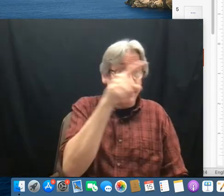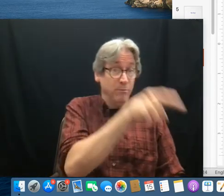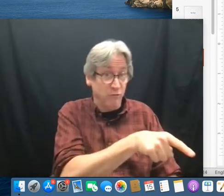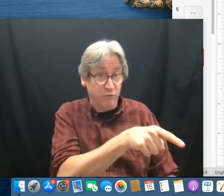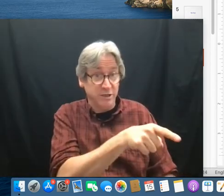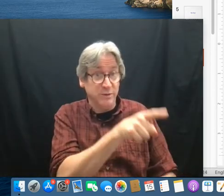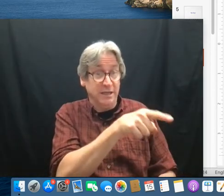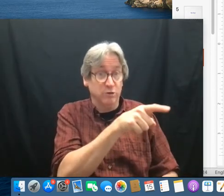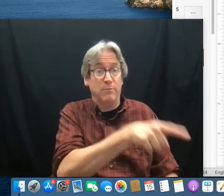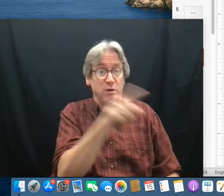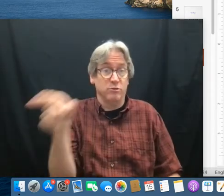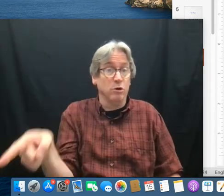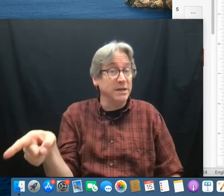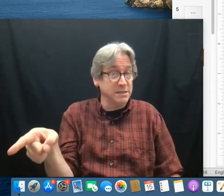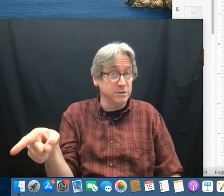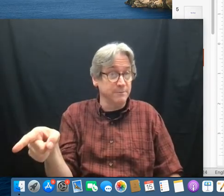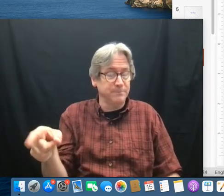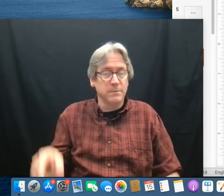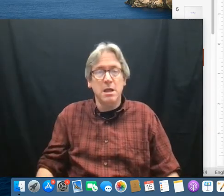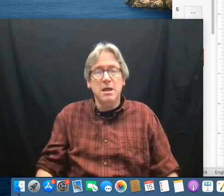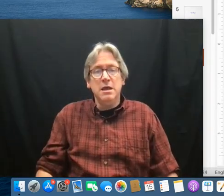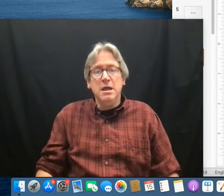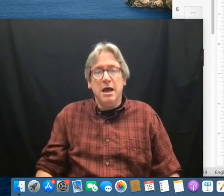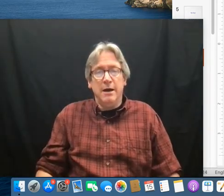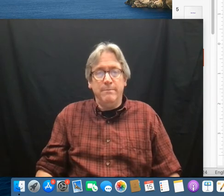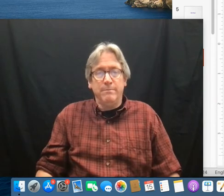point, I'm referring to either my brother or my sister.